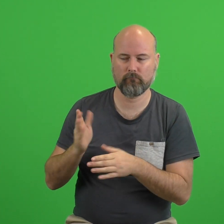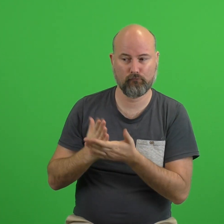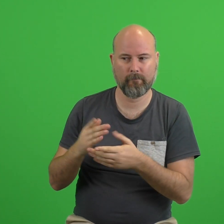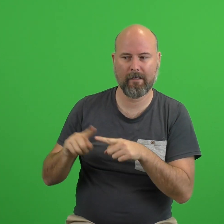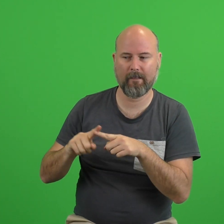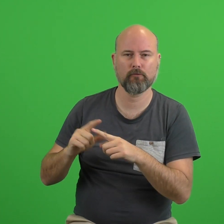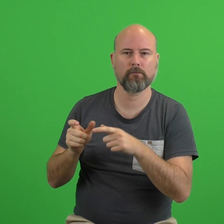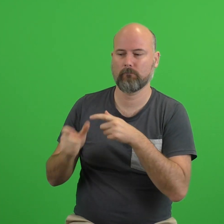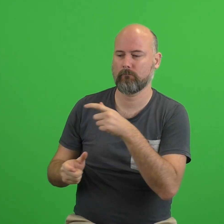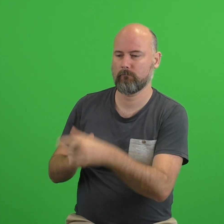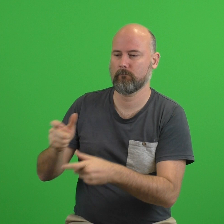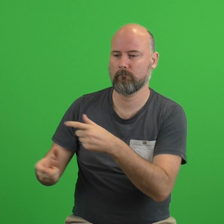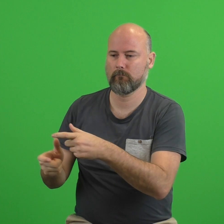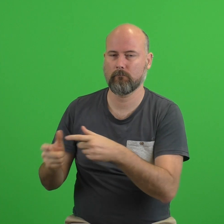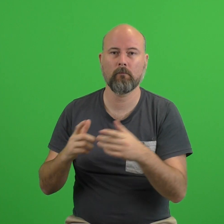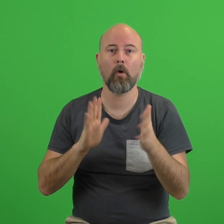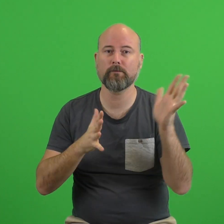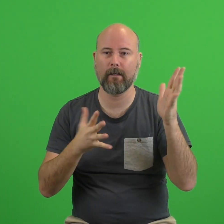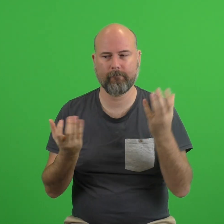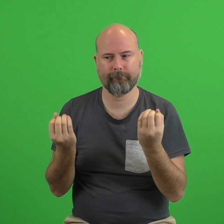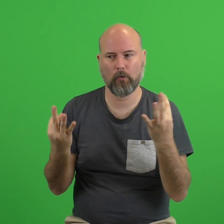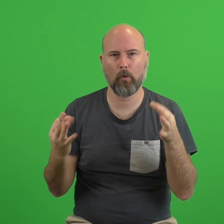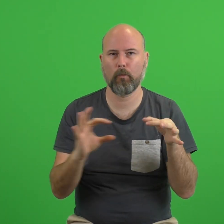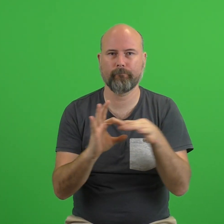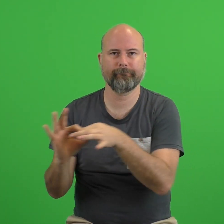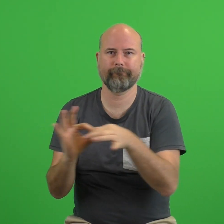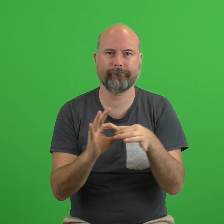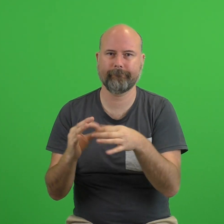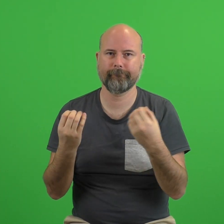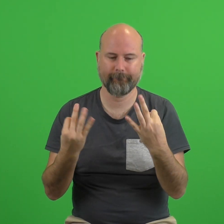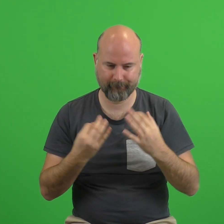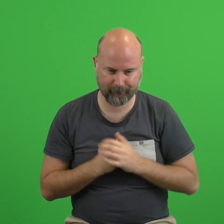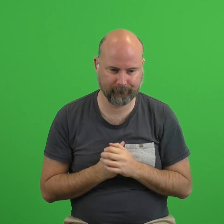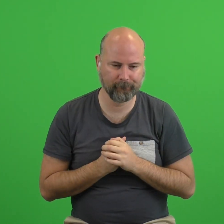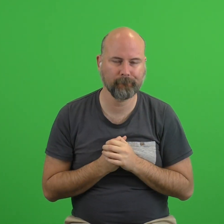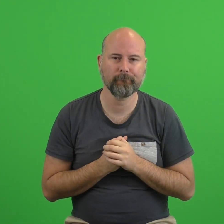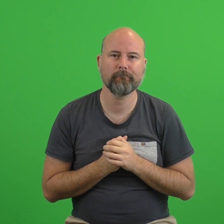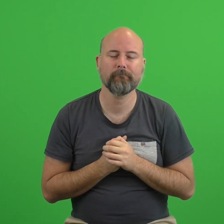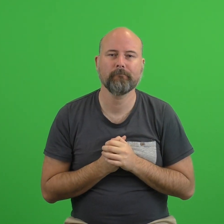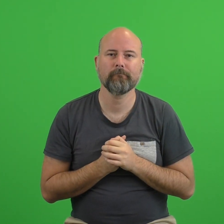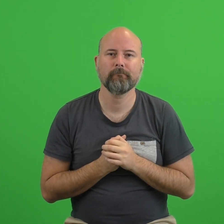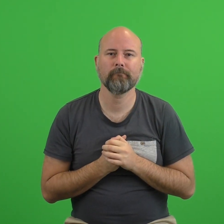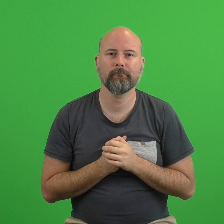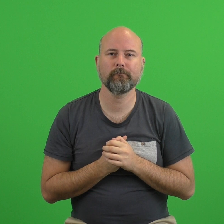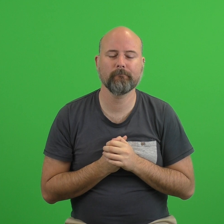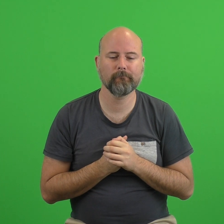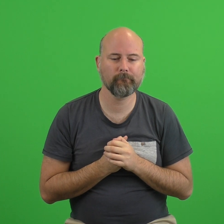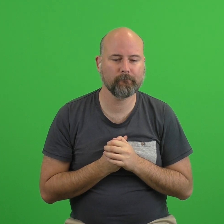Remember, we're trying to get away from following the sequential patterns of English in our signing. There is no connection between English sequences and